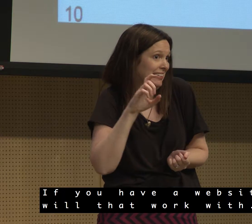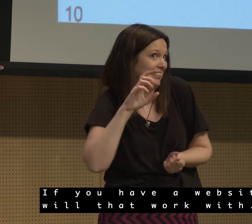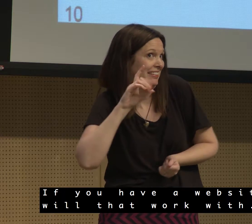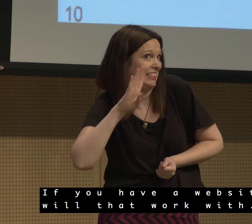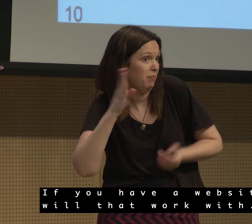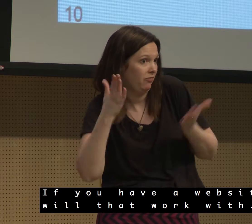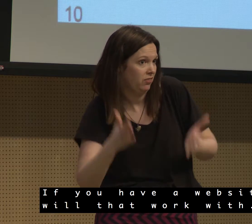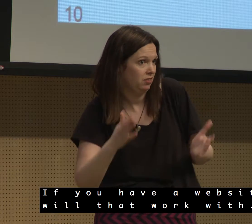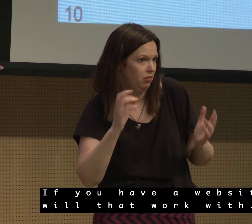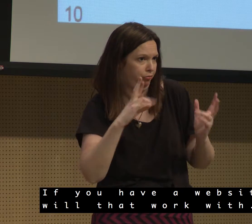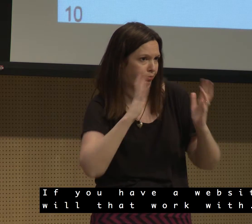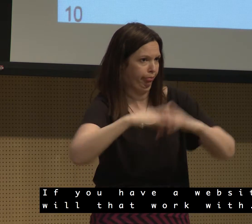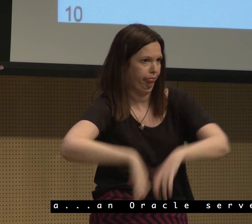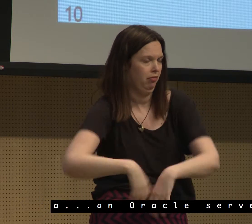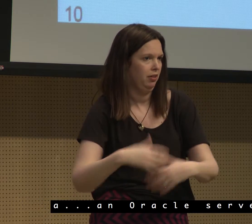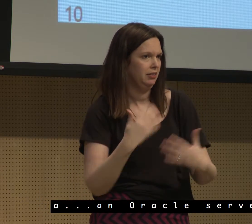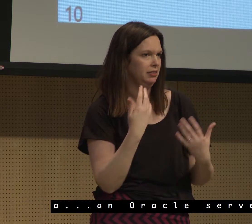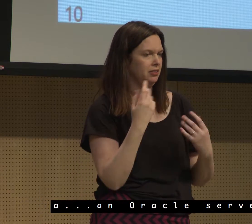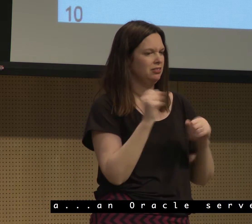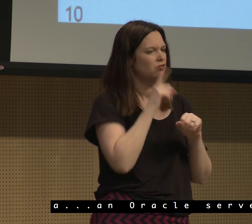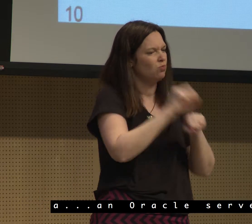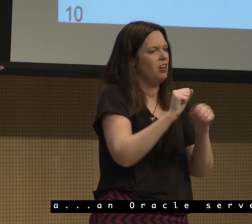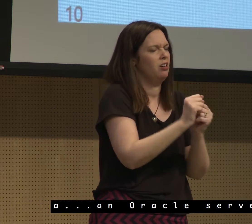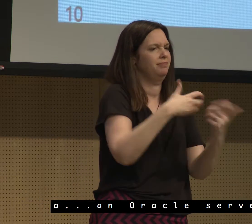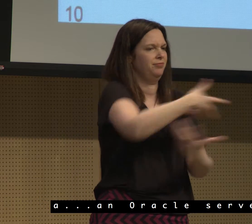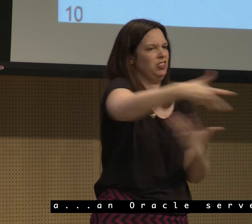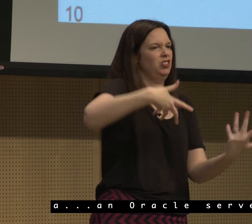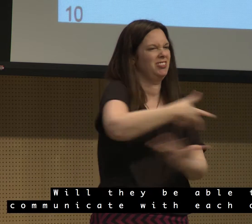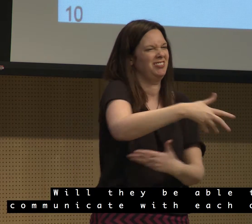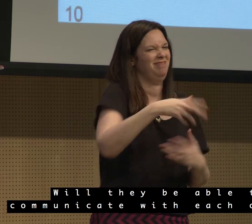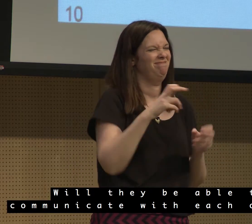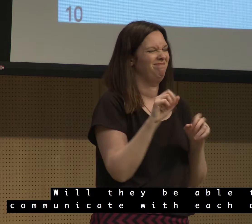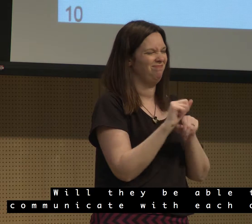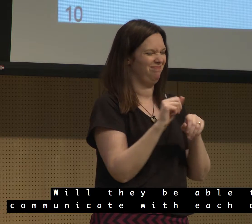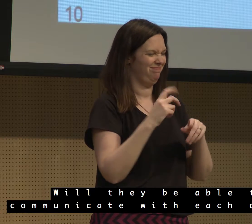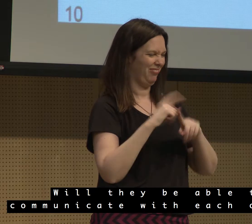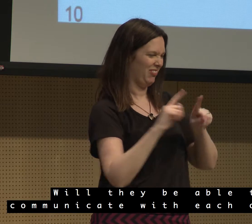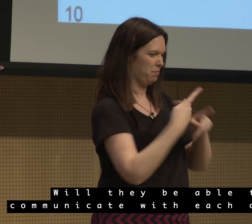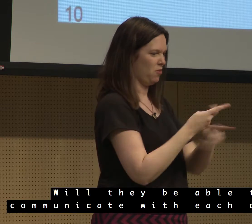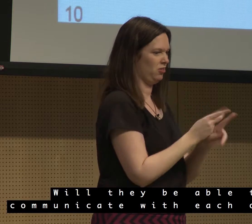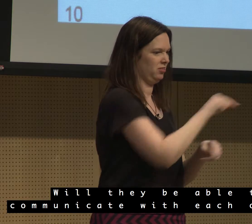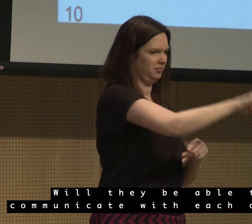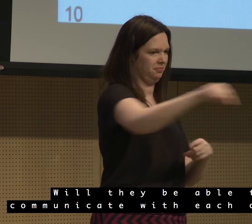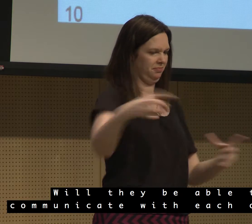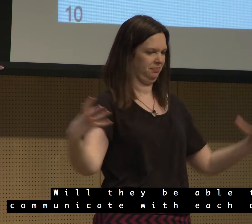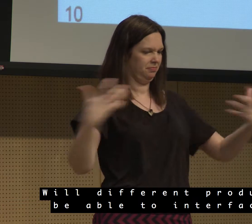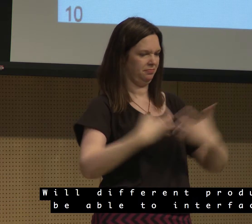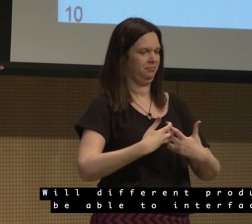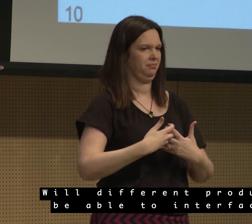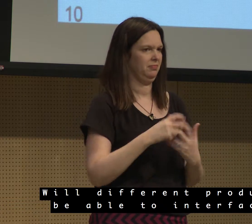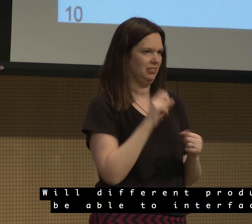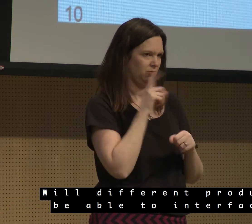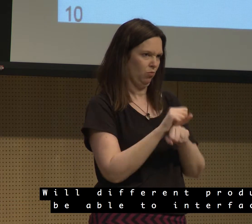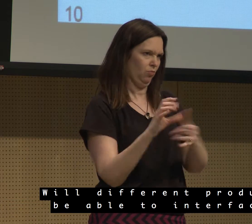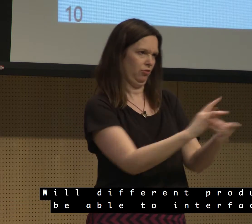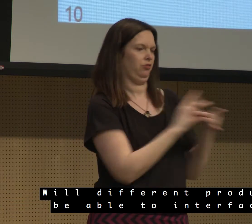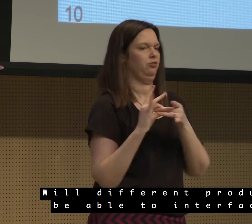with an Oracle server? Will they be able to communicate with each other? Will different products be